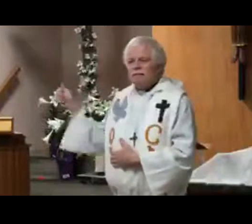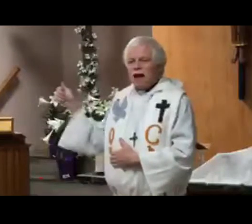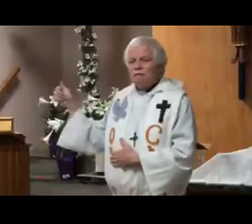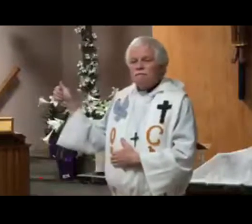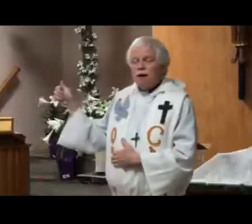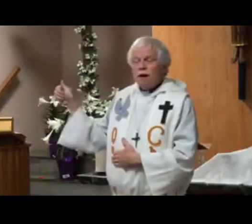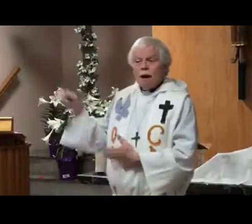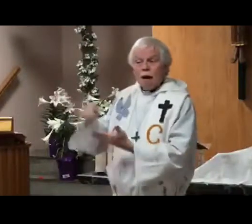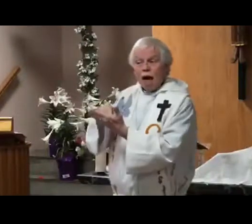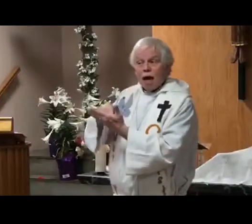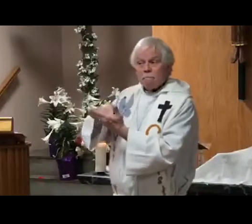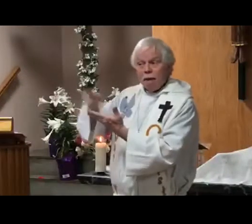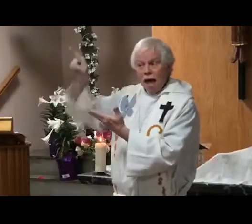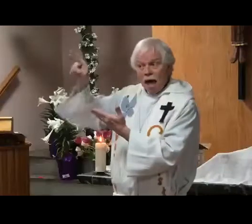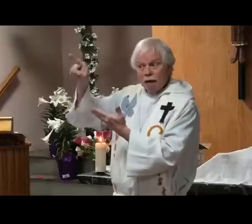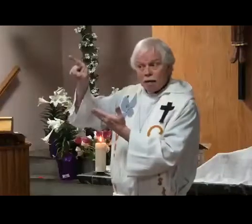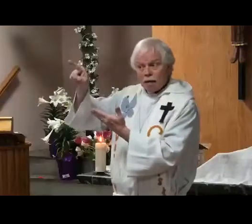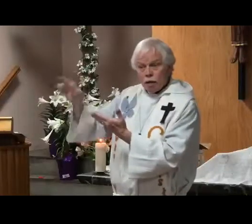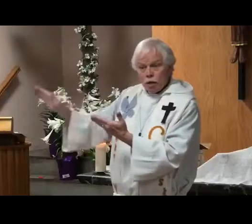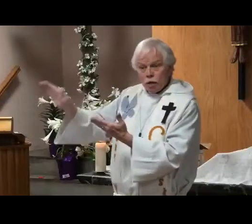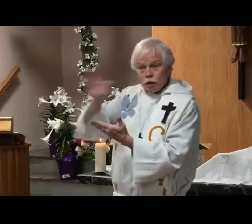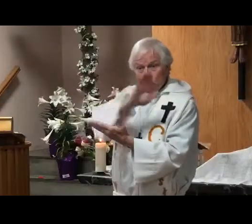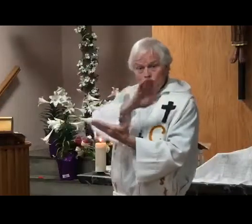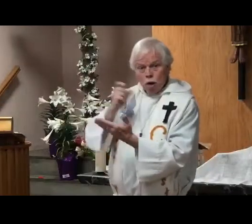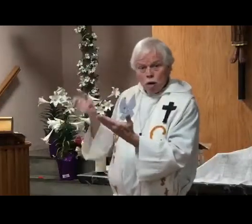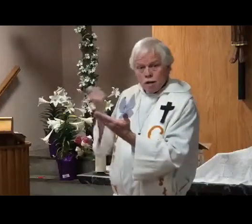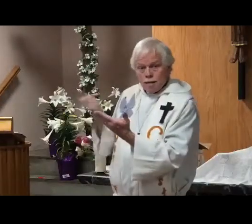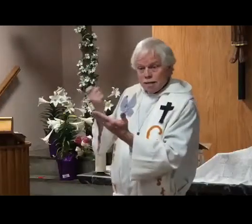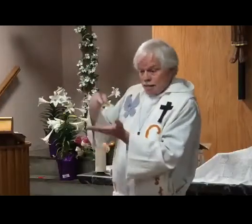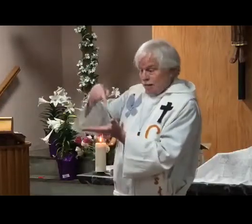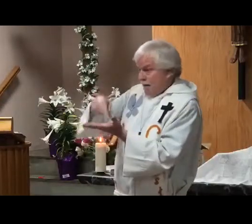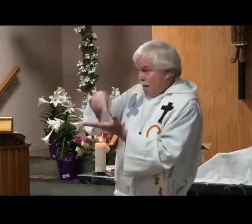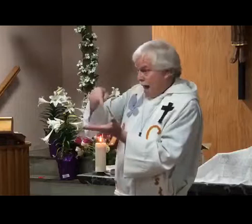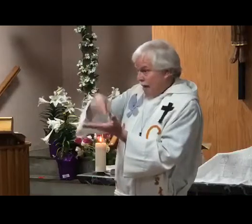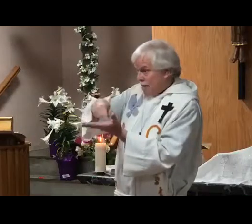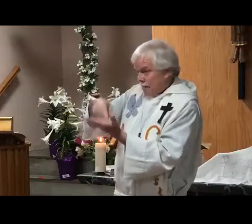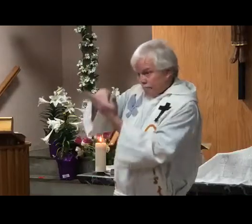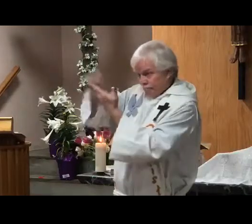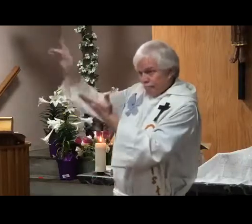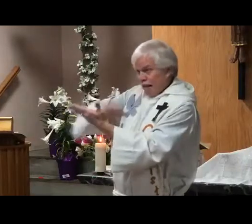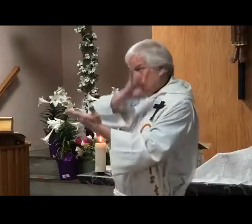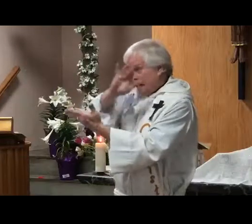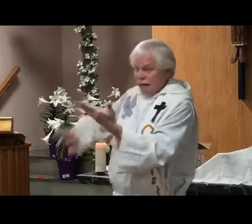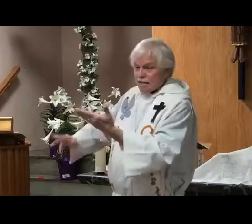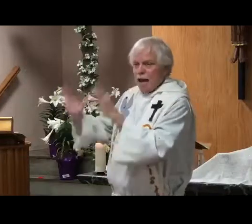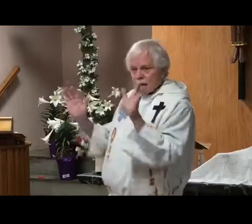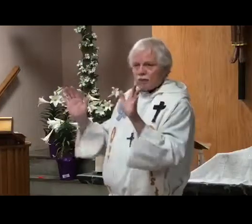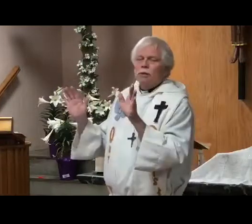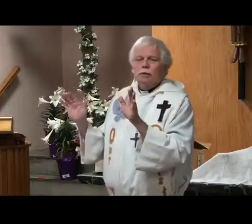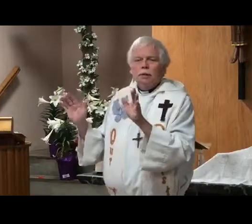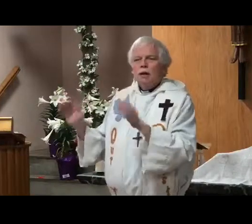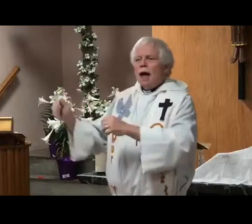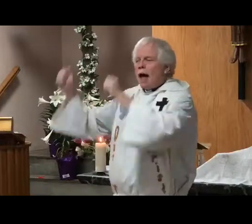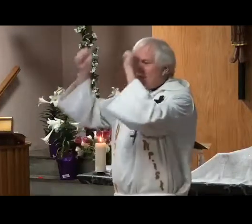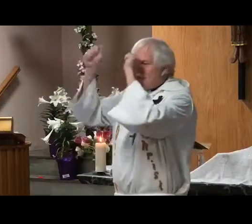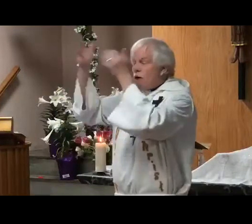into himself and paid your sin debt. It's